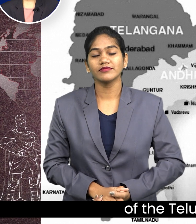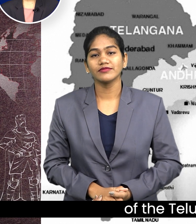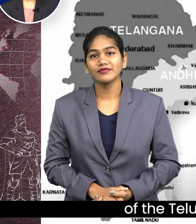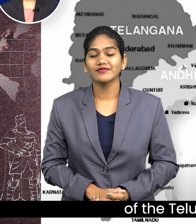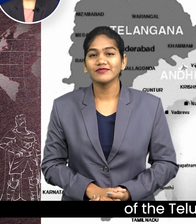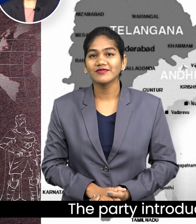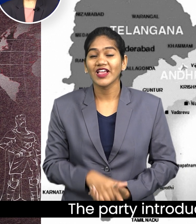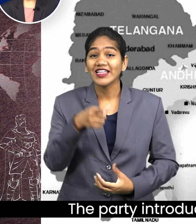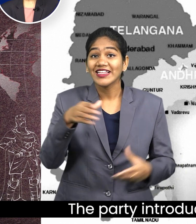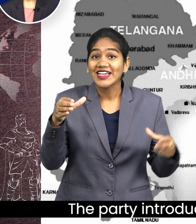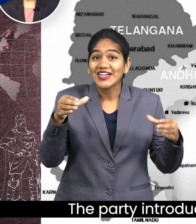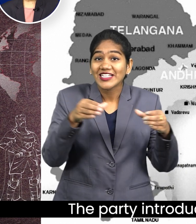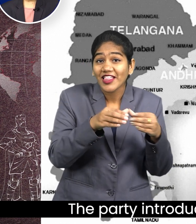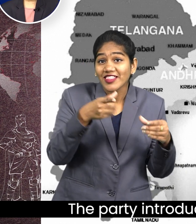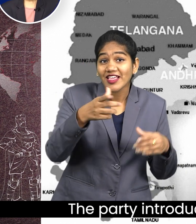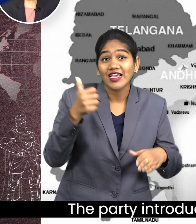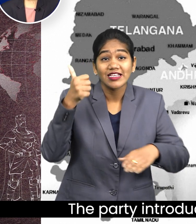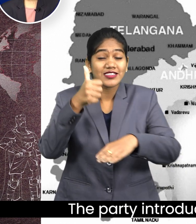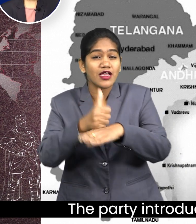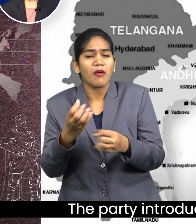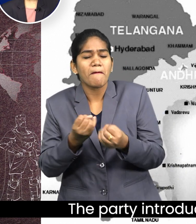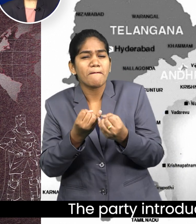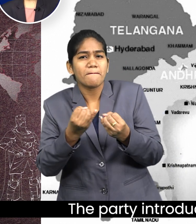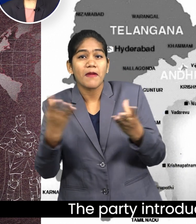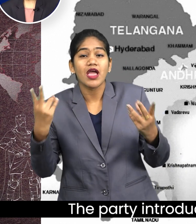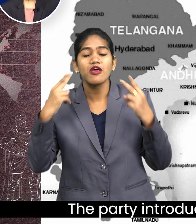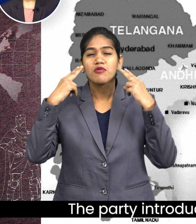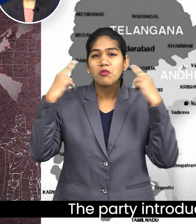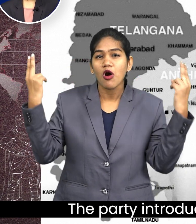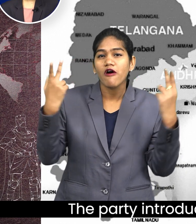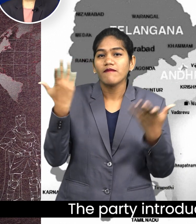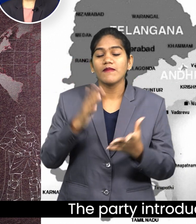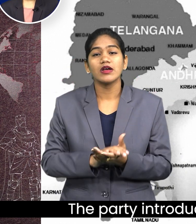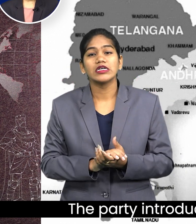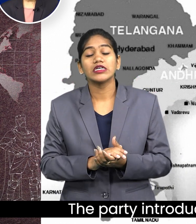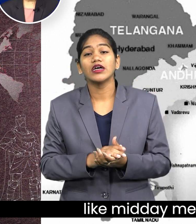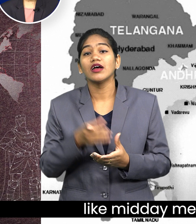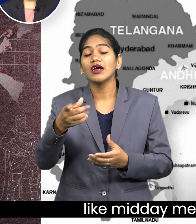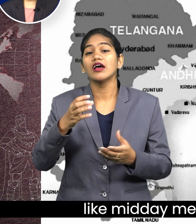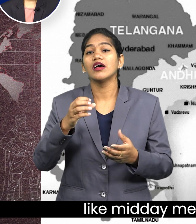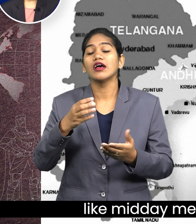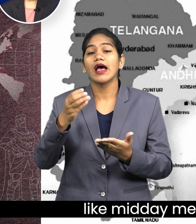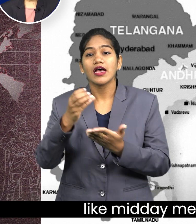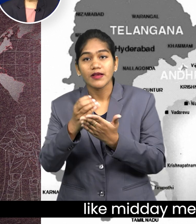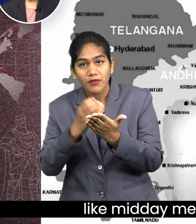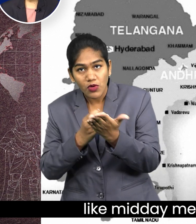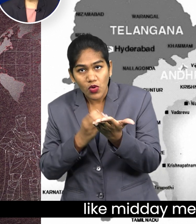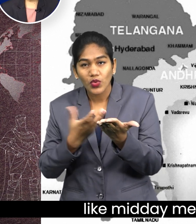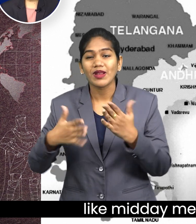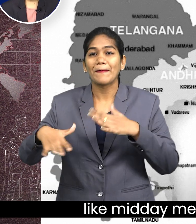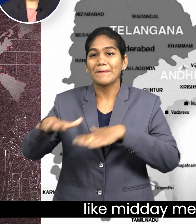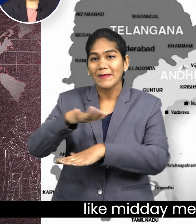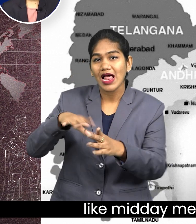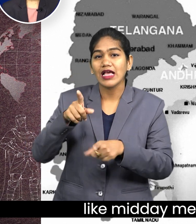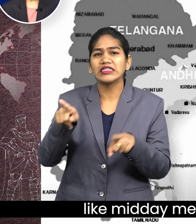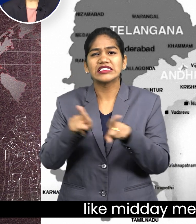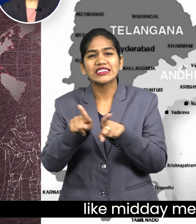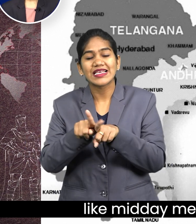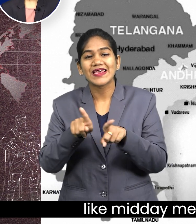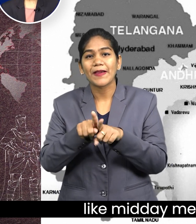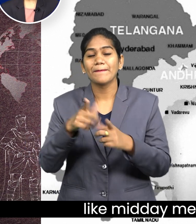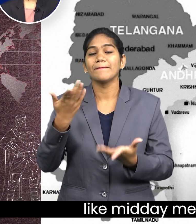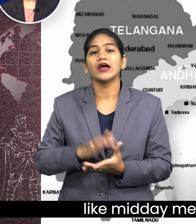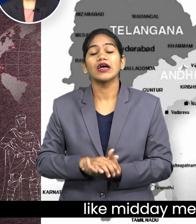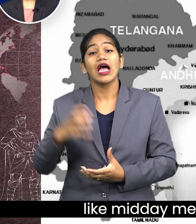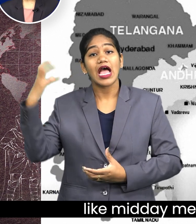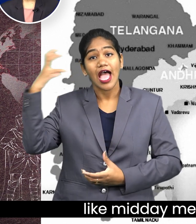The party introduced many popular schemes like midday meals and